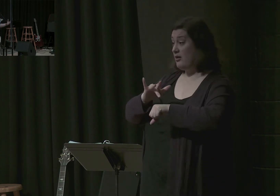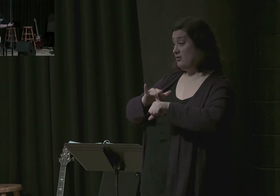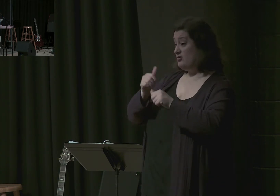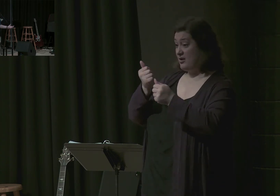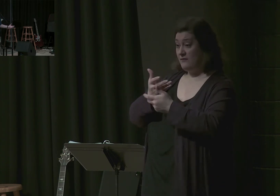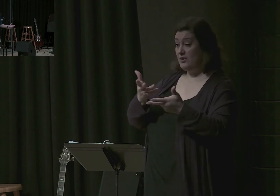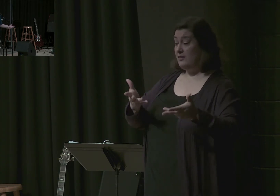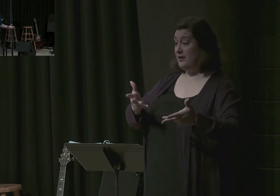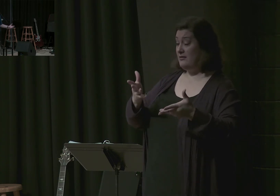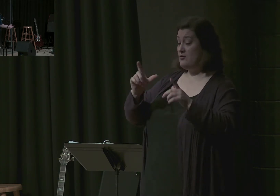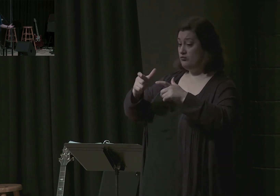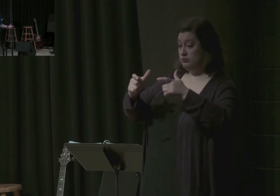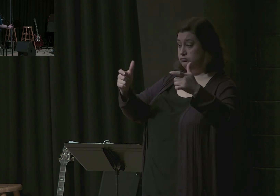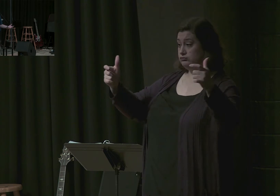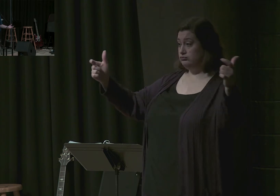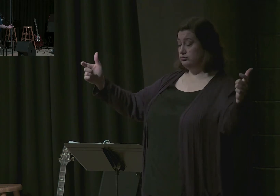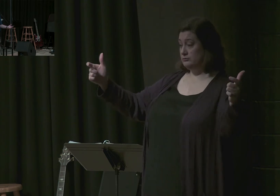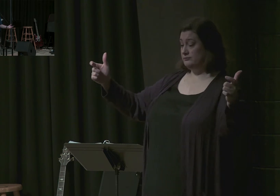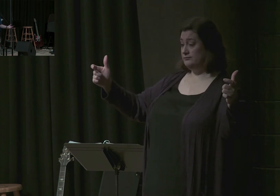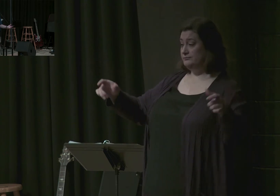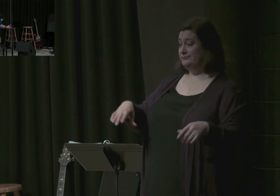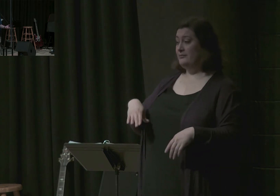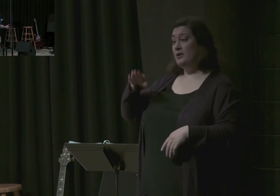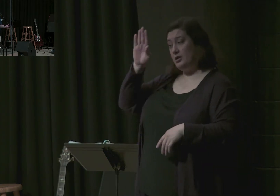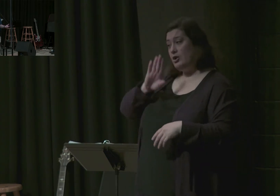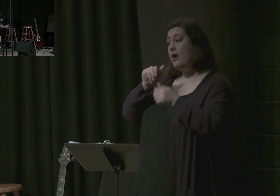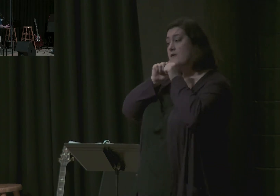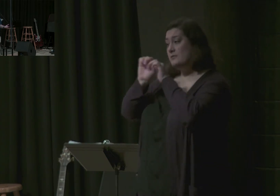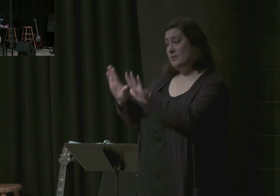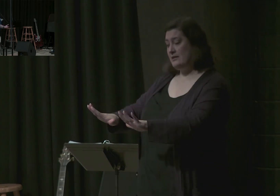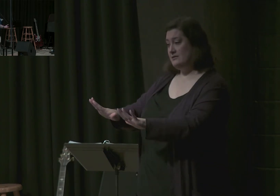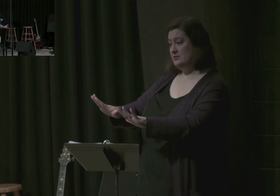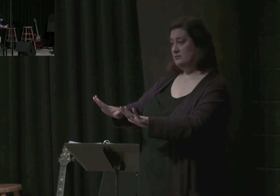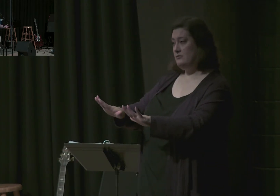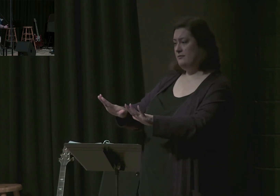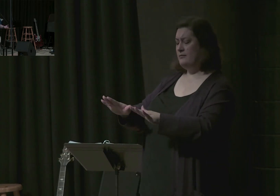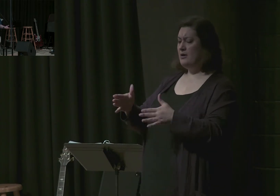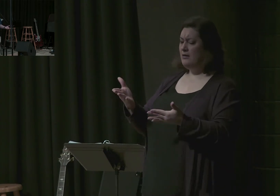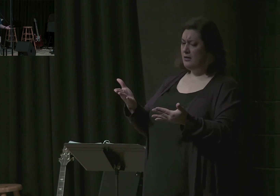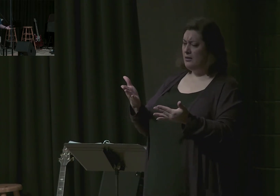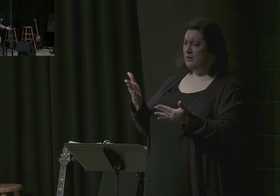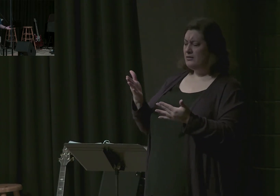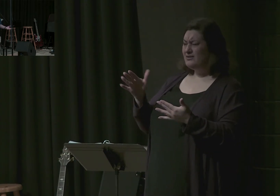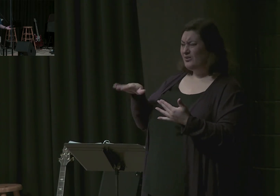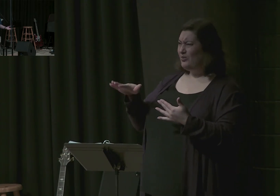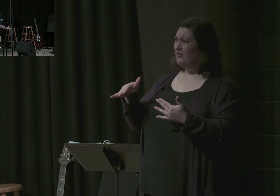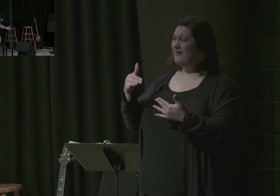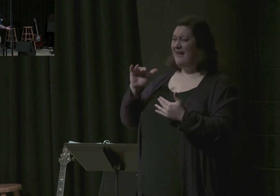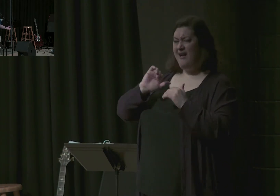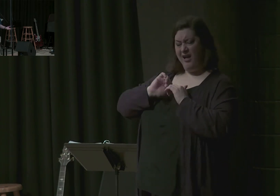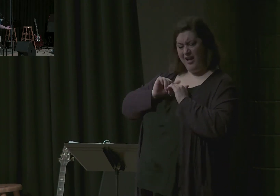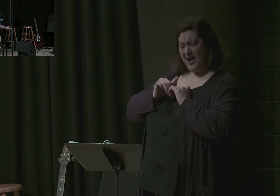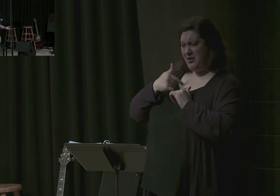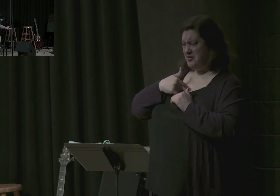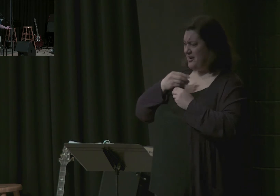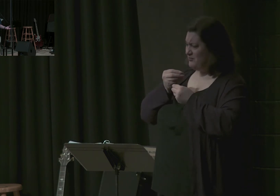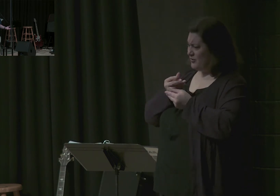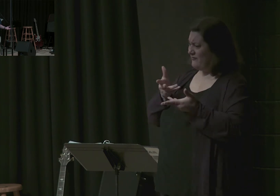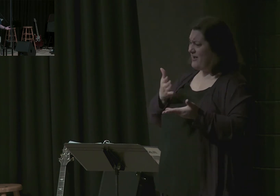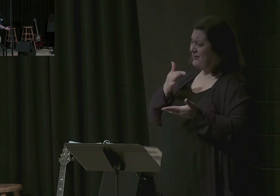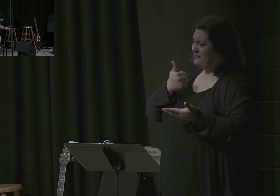wherever I have turned. Now, When shall I provide for my own